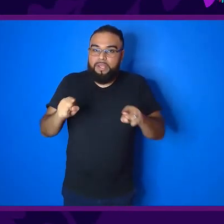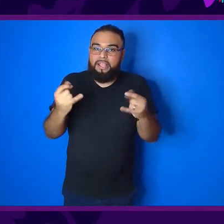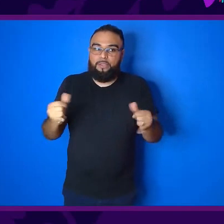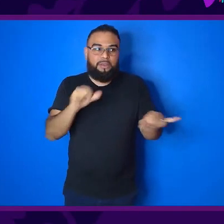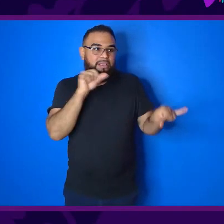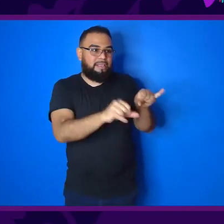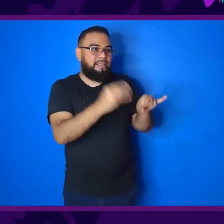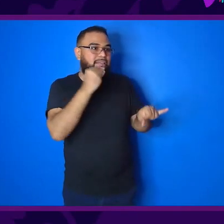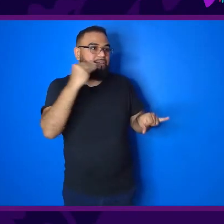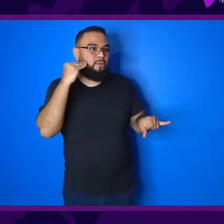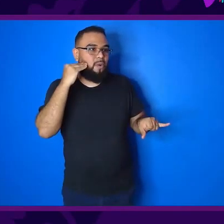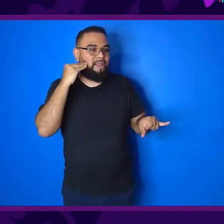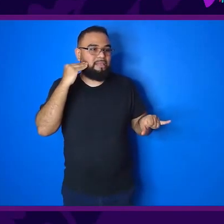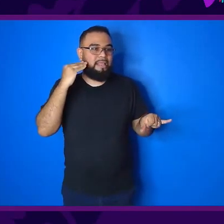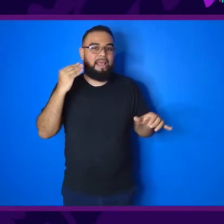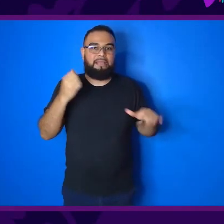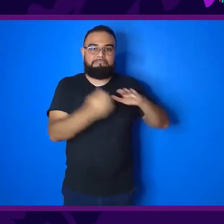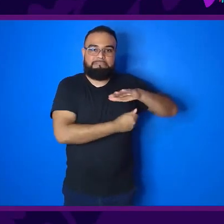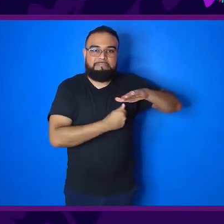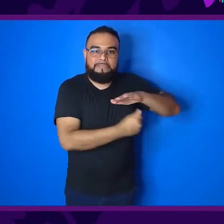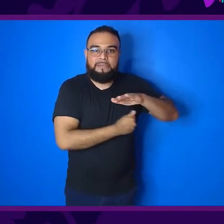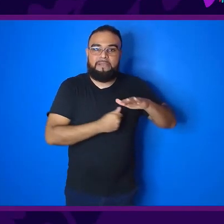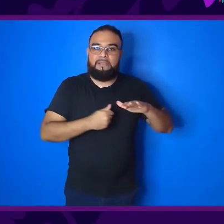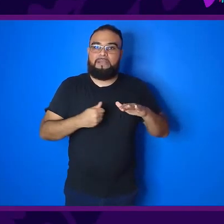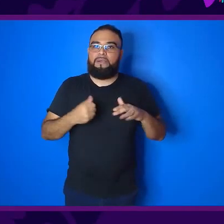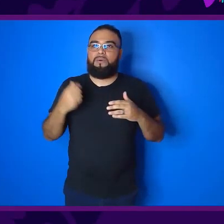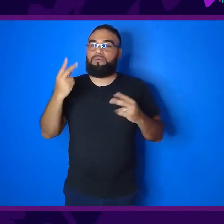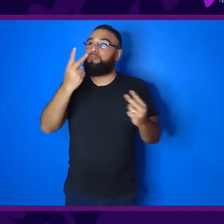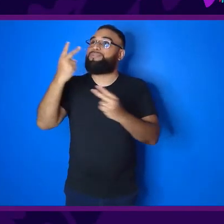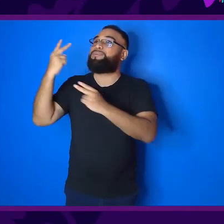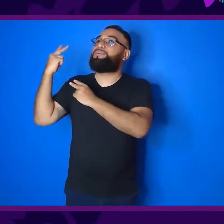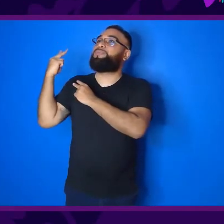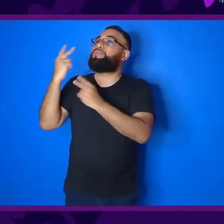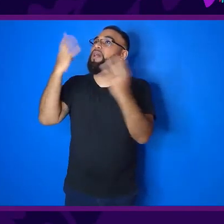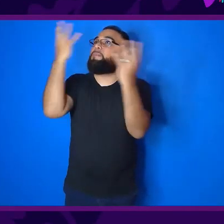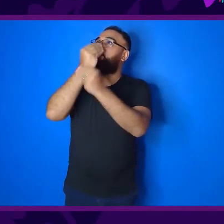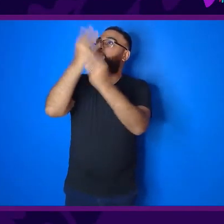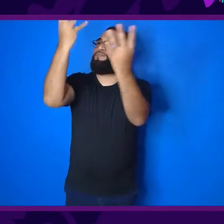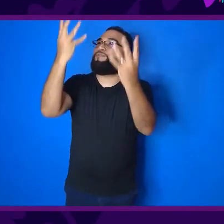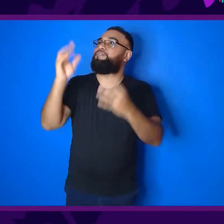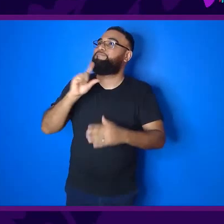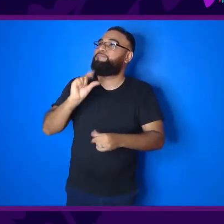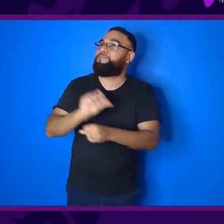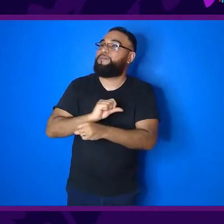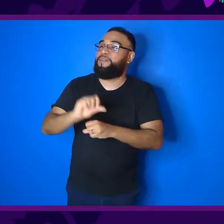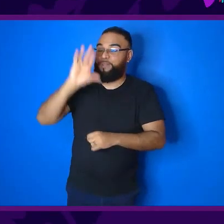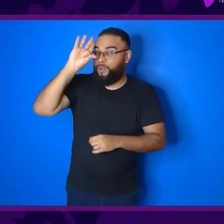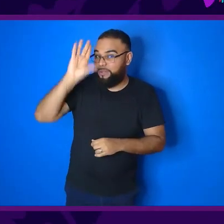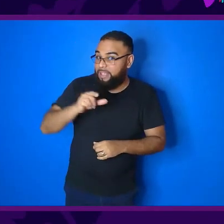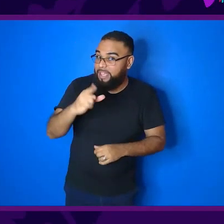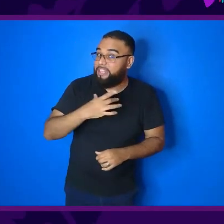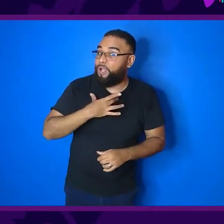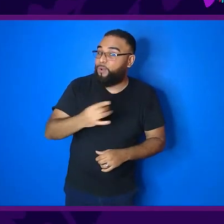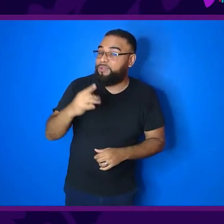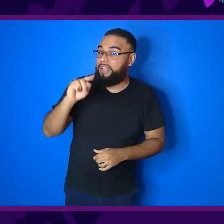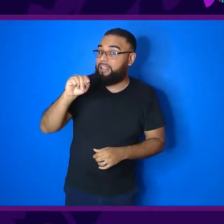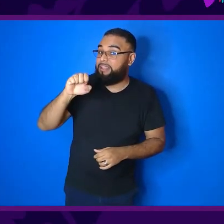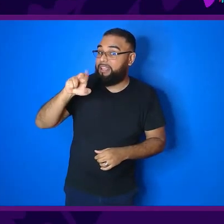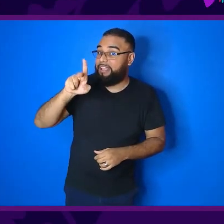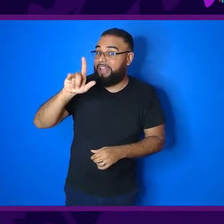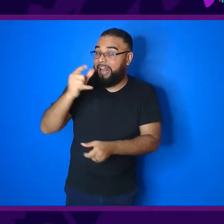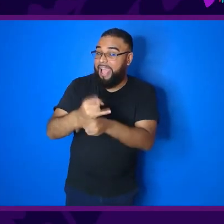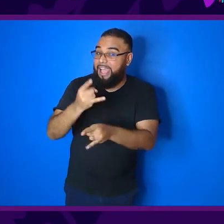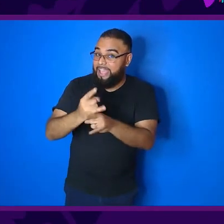traído por lo menos lindos pensamientos como siempre los tienes, estoy segura que sí. Y como sé que te gusta el tequila, y pues a mí también, nada más